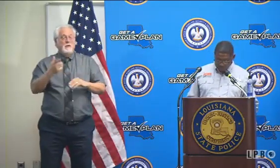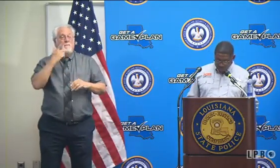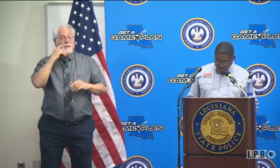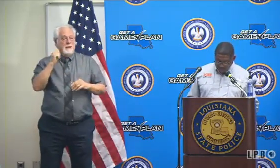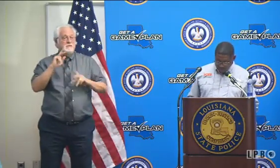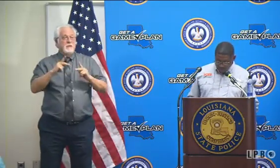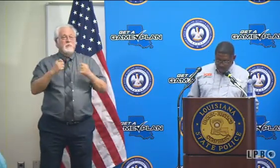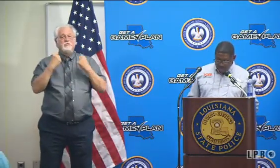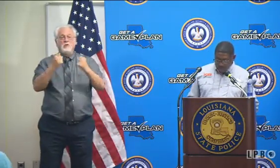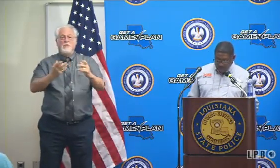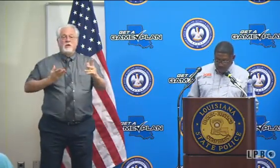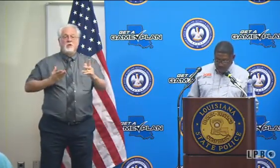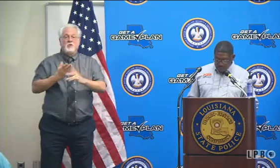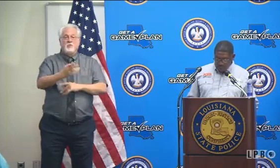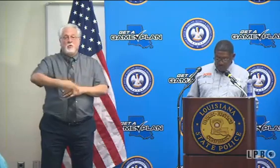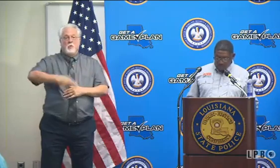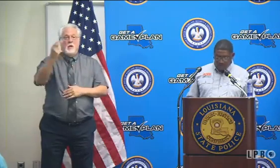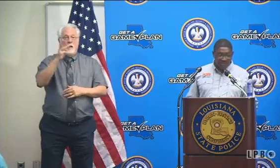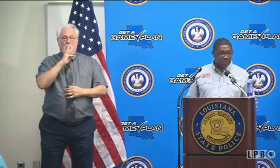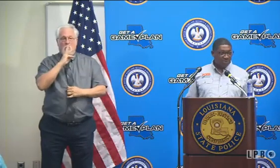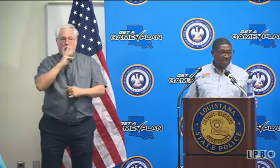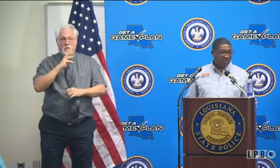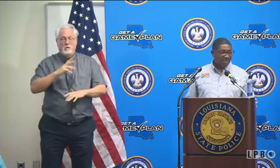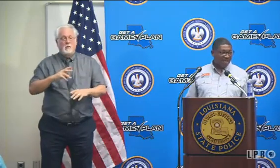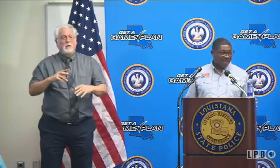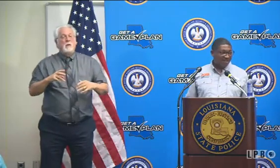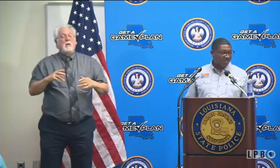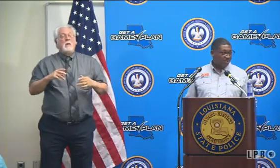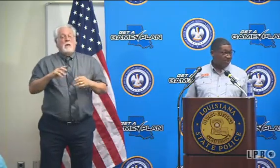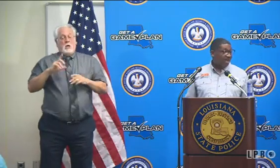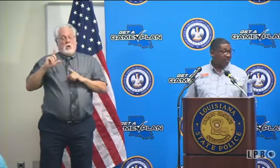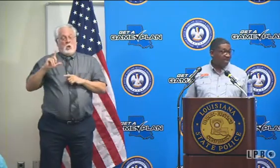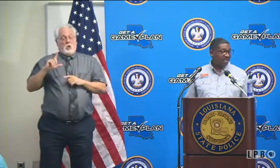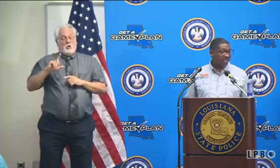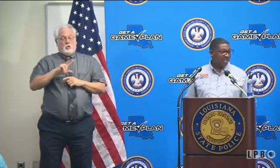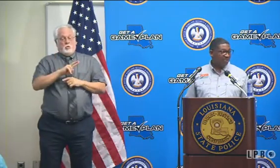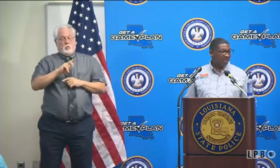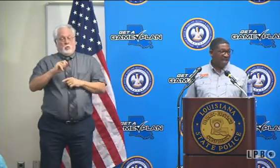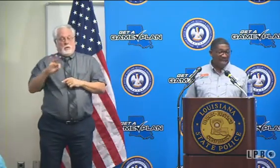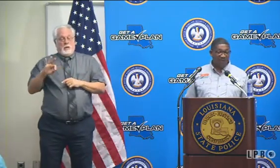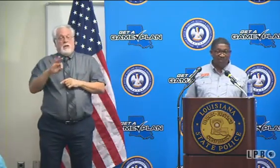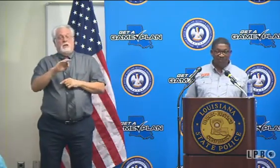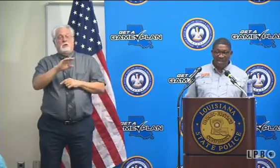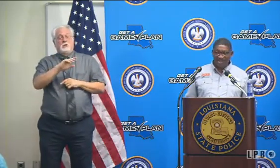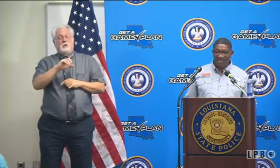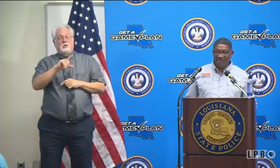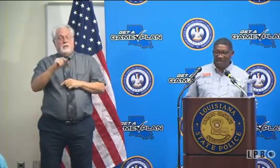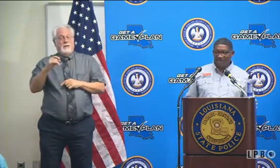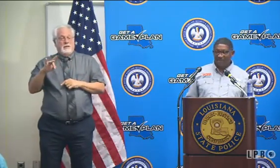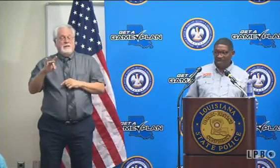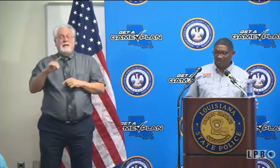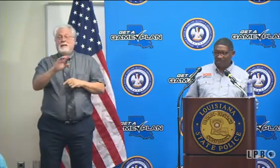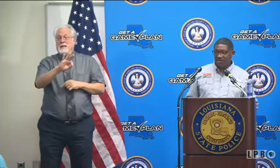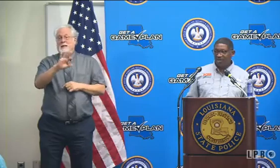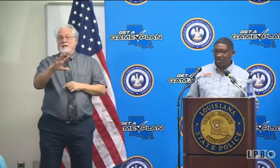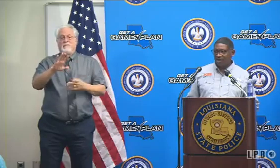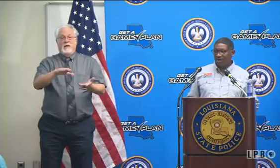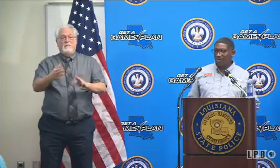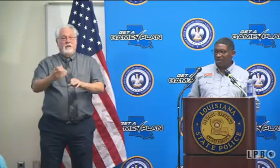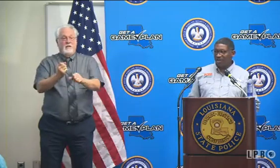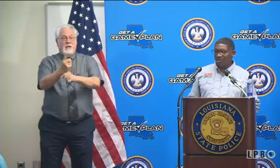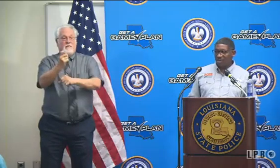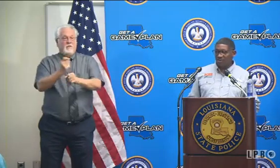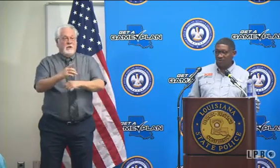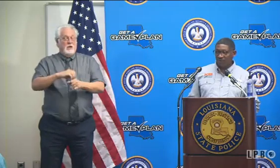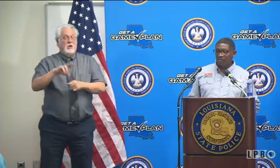because folks were driving through high water. Since 2009 to 2018, it's been an average of 95 deaths a year